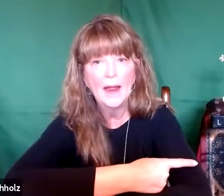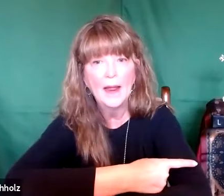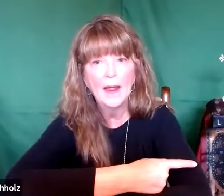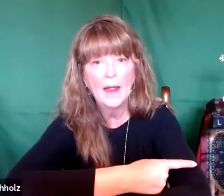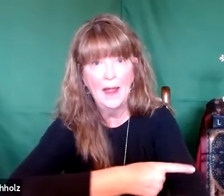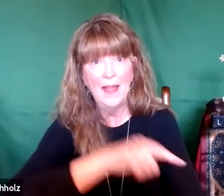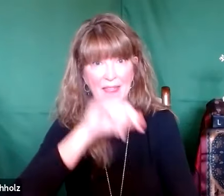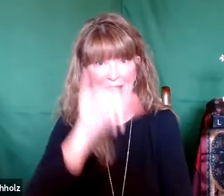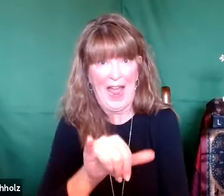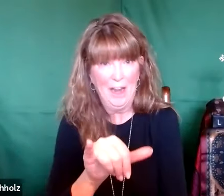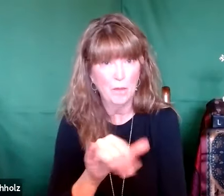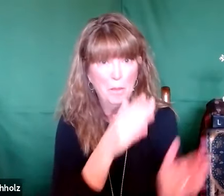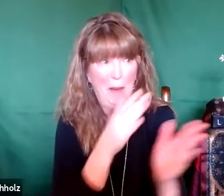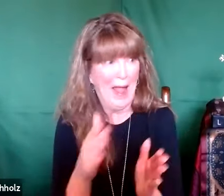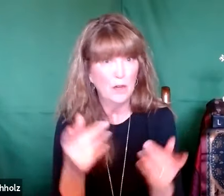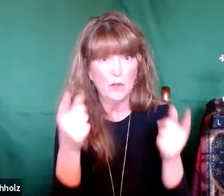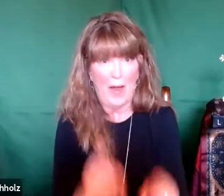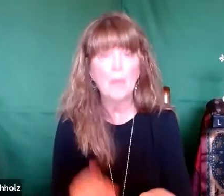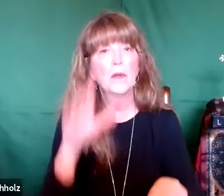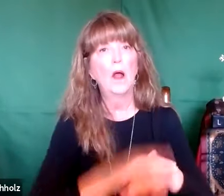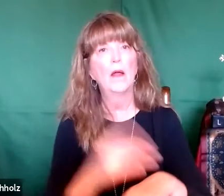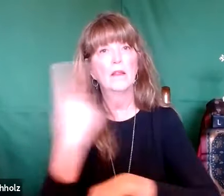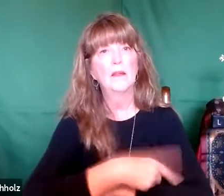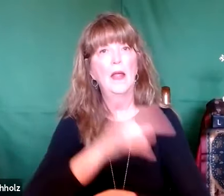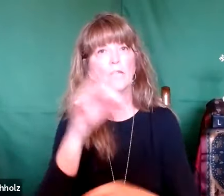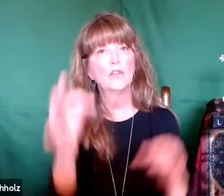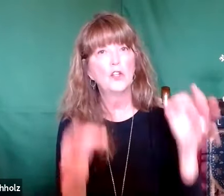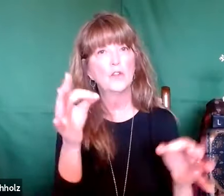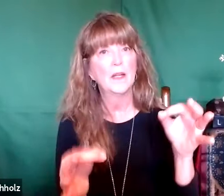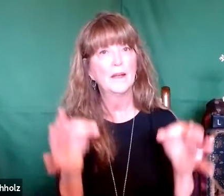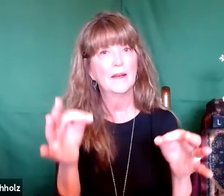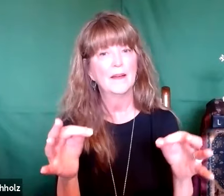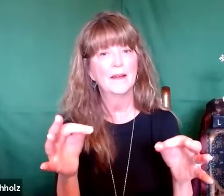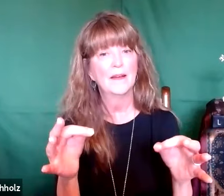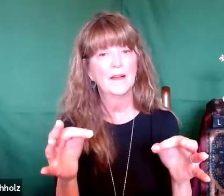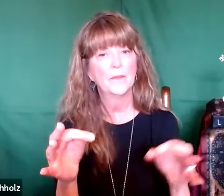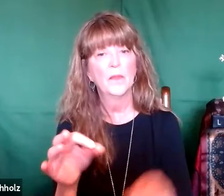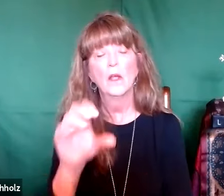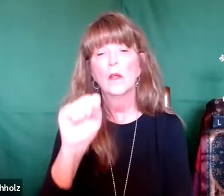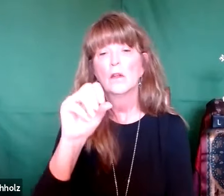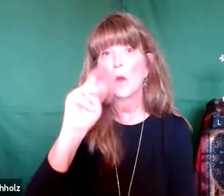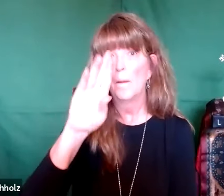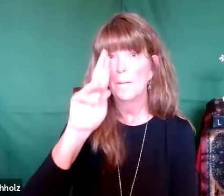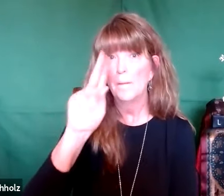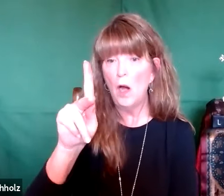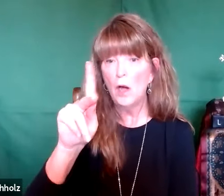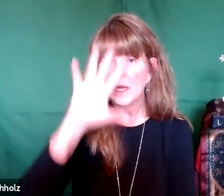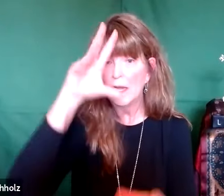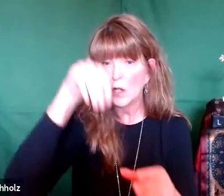during the daylight hours. And that was destined for the day